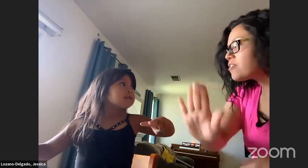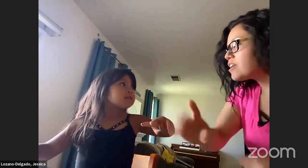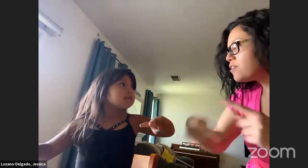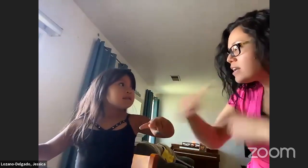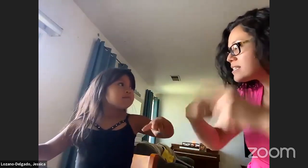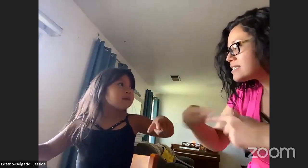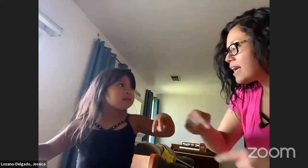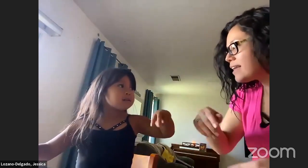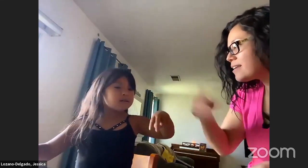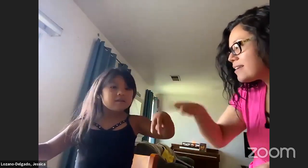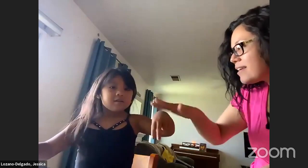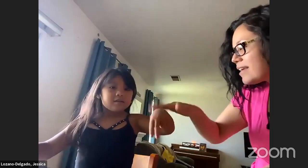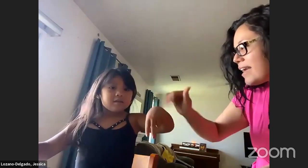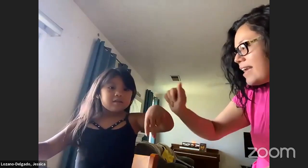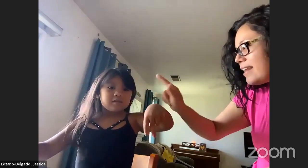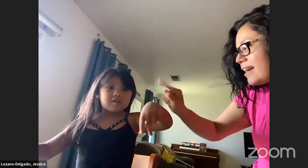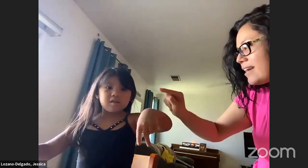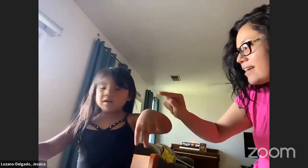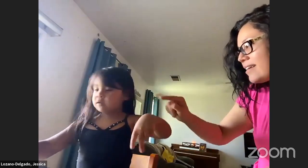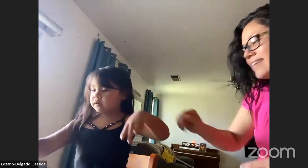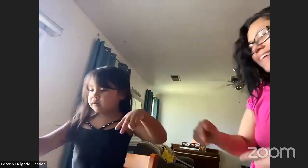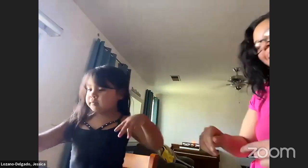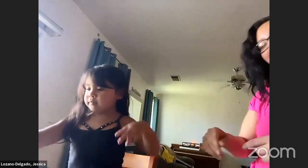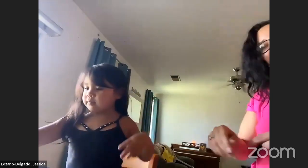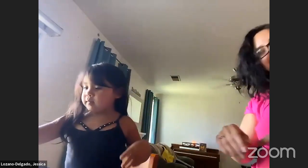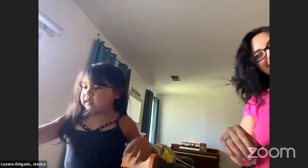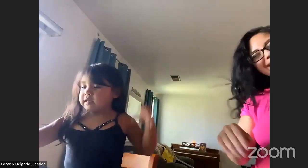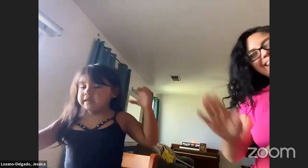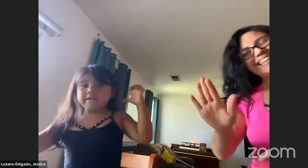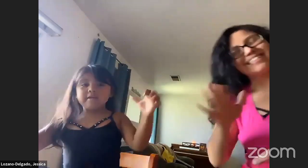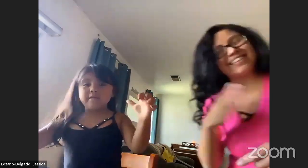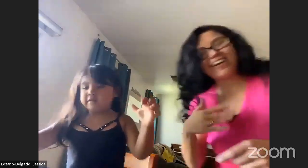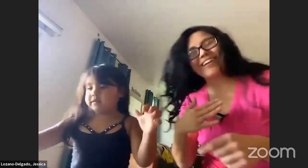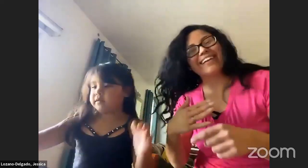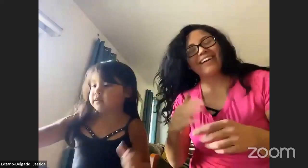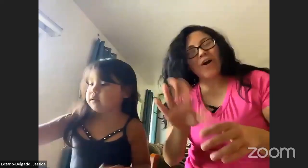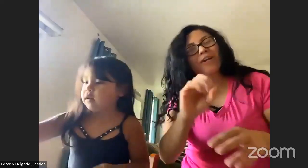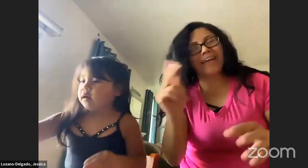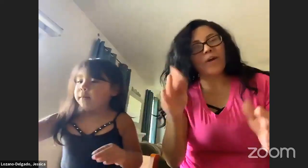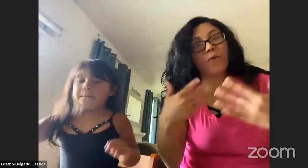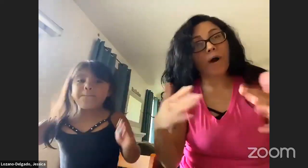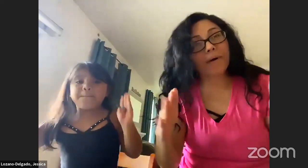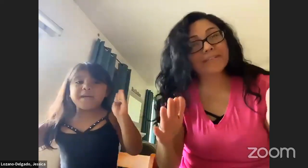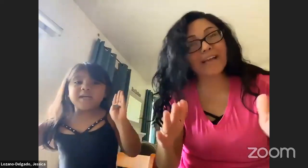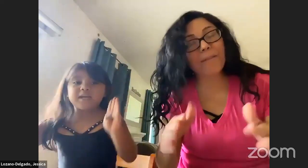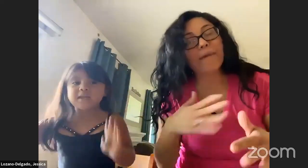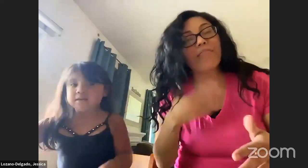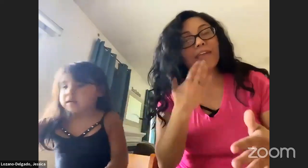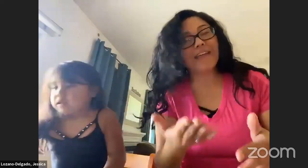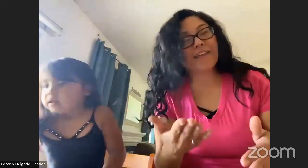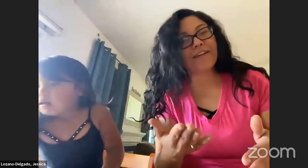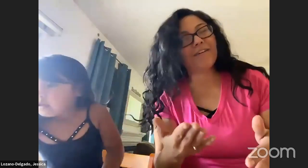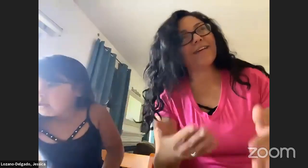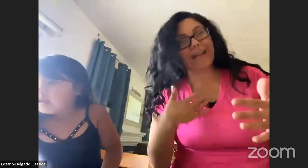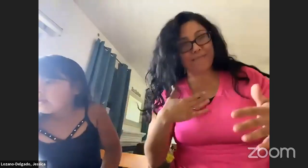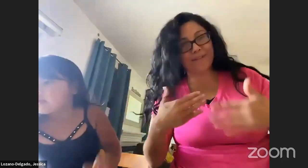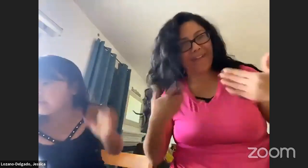They know how to sign. She. Sorry. Okay. Sorry. Well, I'm all done, but thank you. I'm And done, I'm but so thank